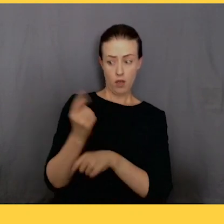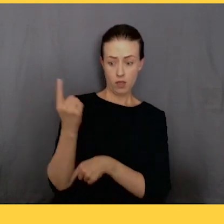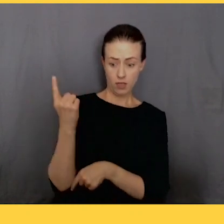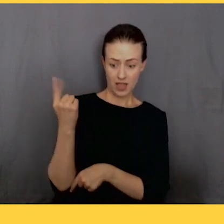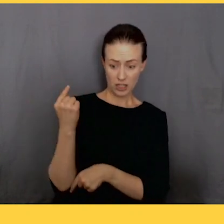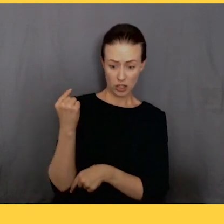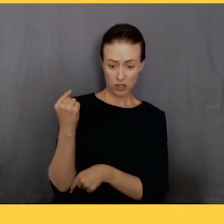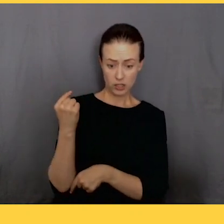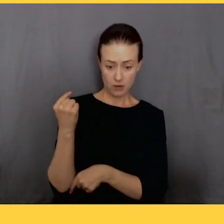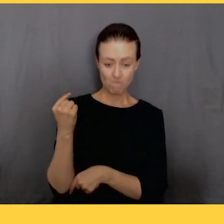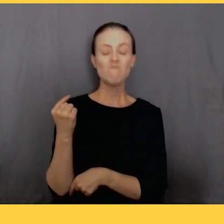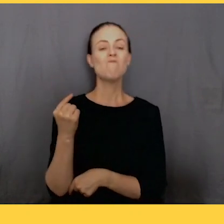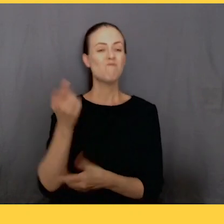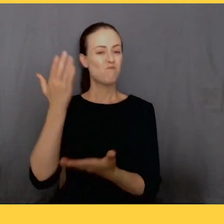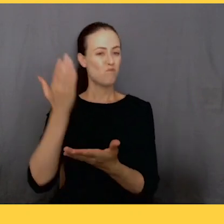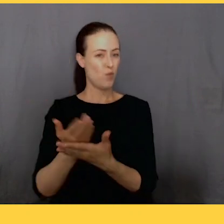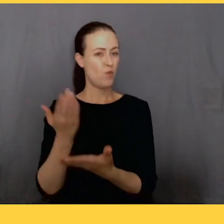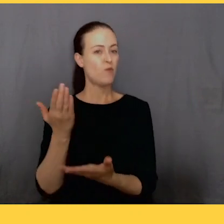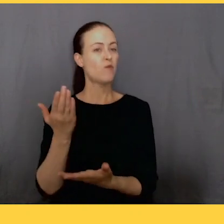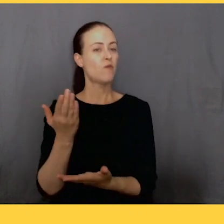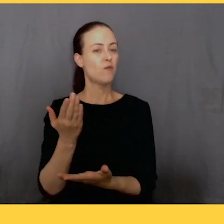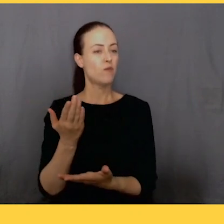is